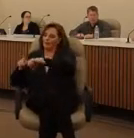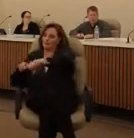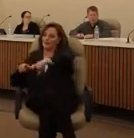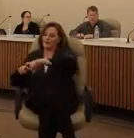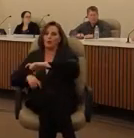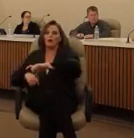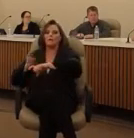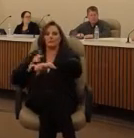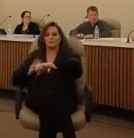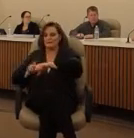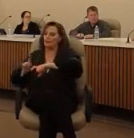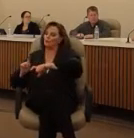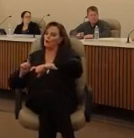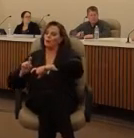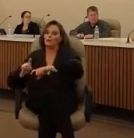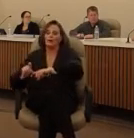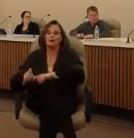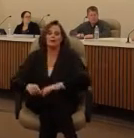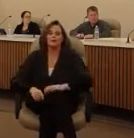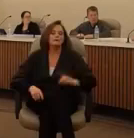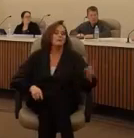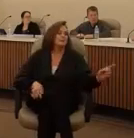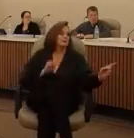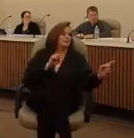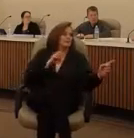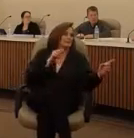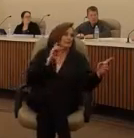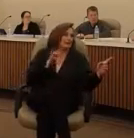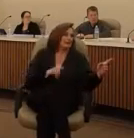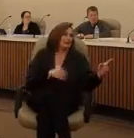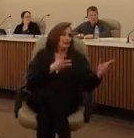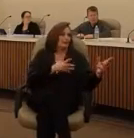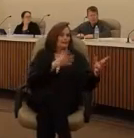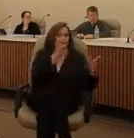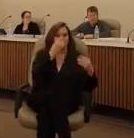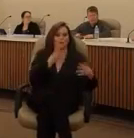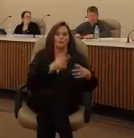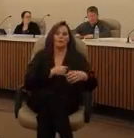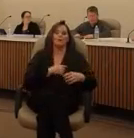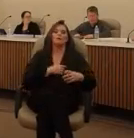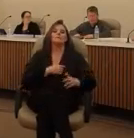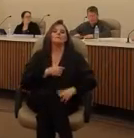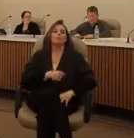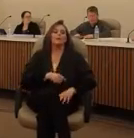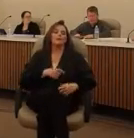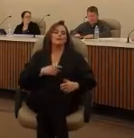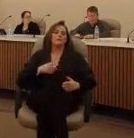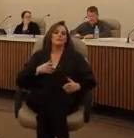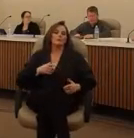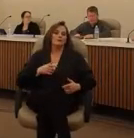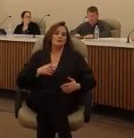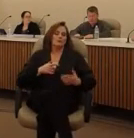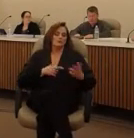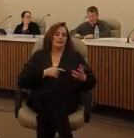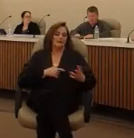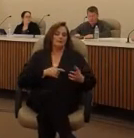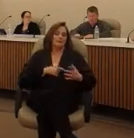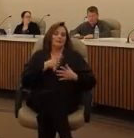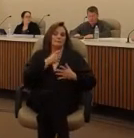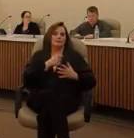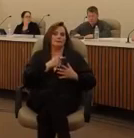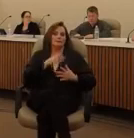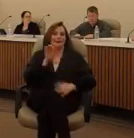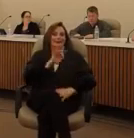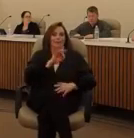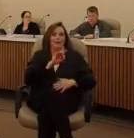multimodal path. Yep. And Sandy wanted to chime in that the residences are the taxpayers, and she thinks it should be 8